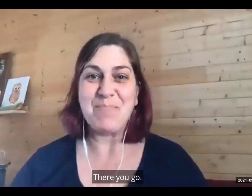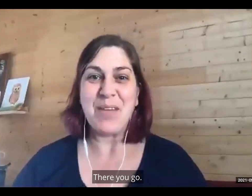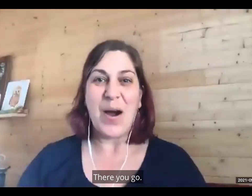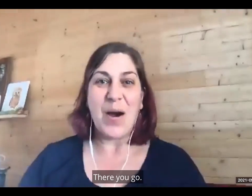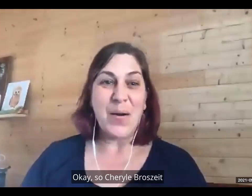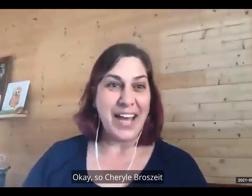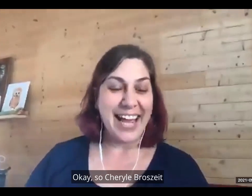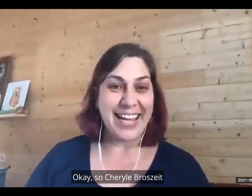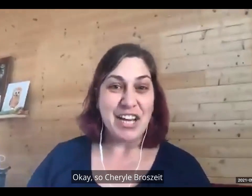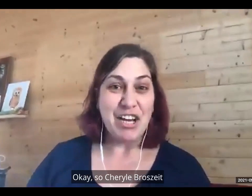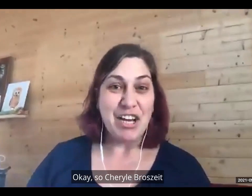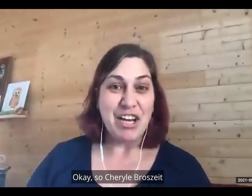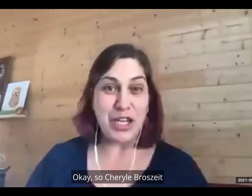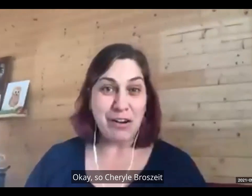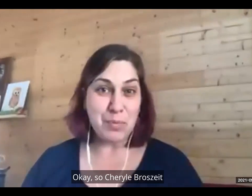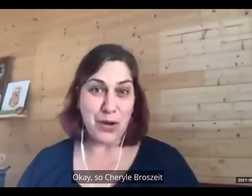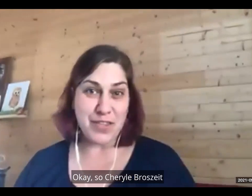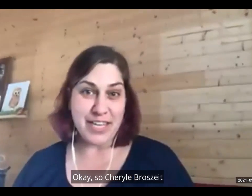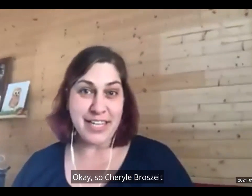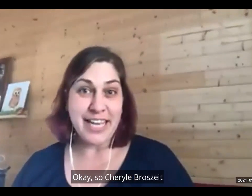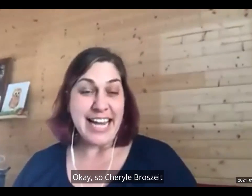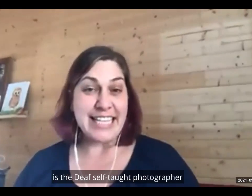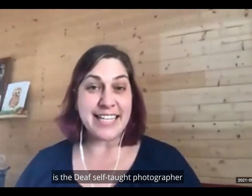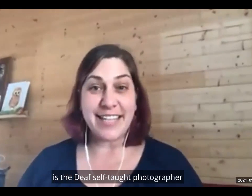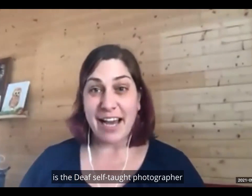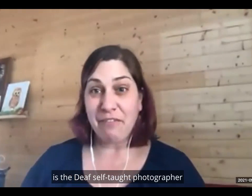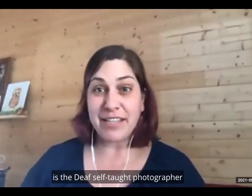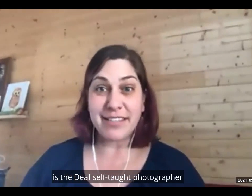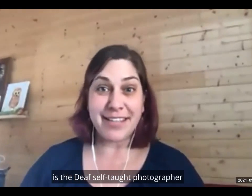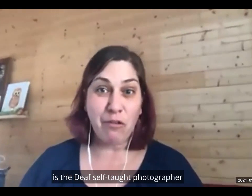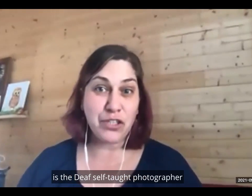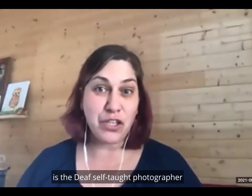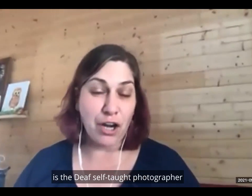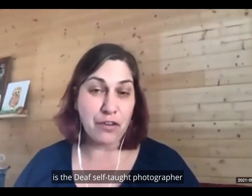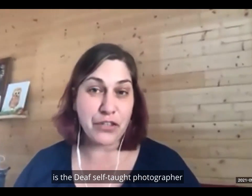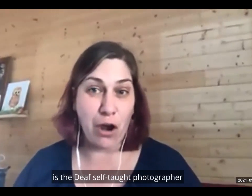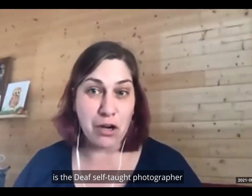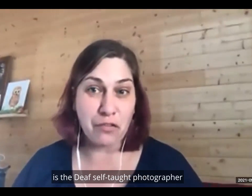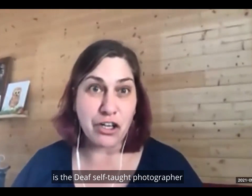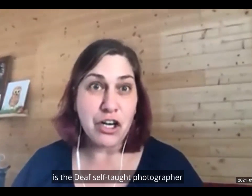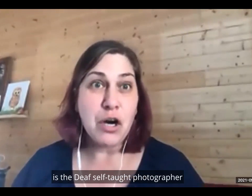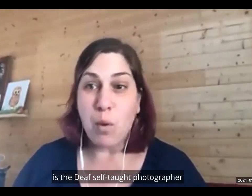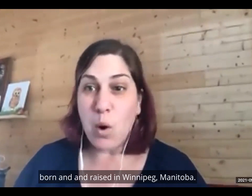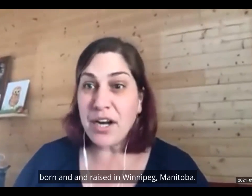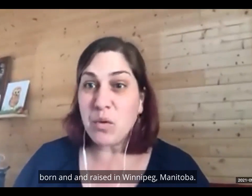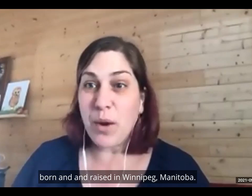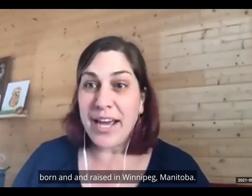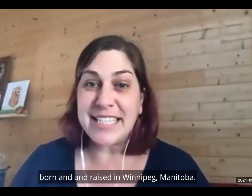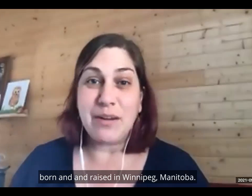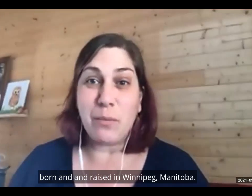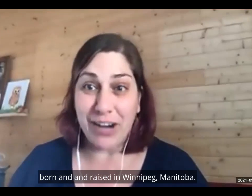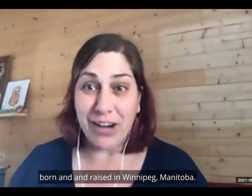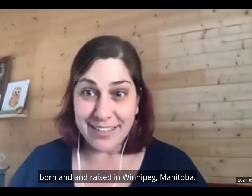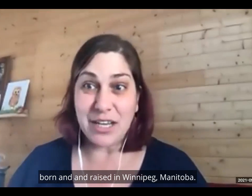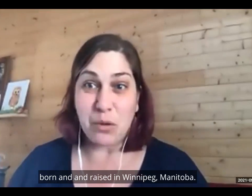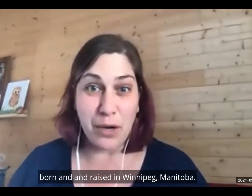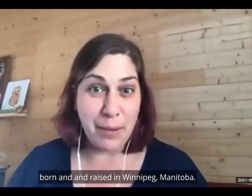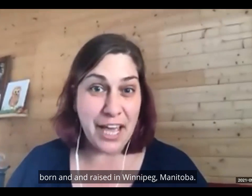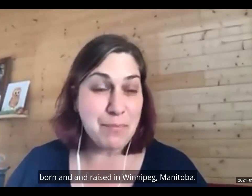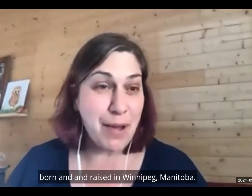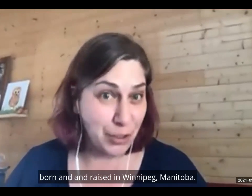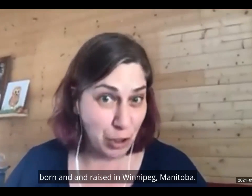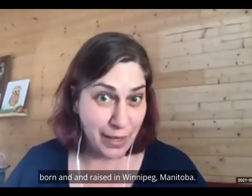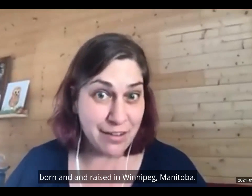There we go. Okay, so Cheryle Broszeit is a deaf self-taught photographer, born and raised